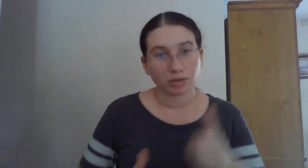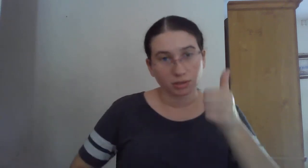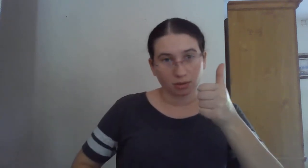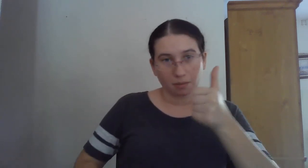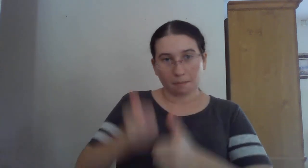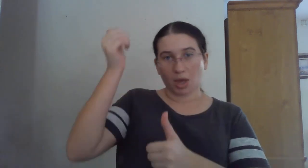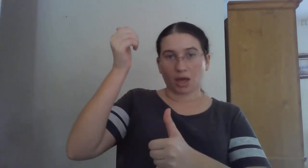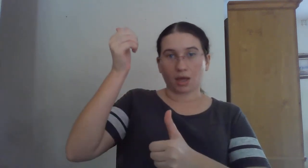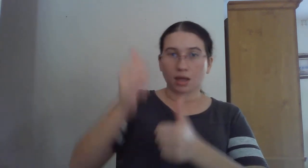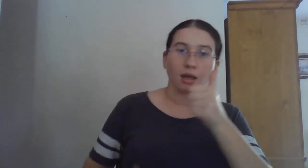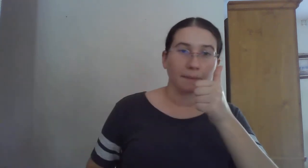Most.